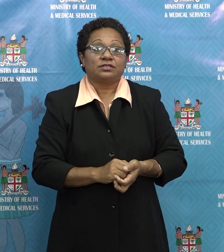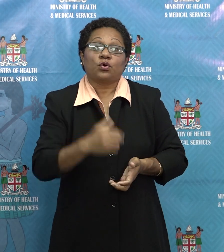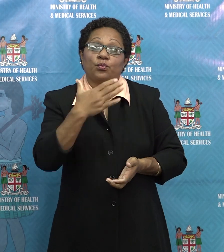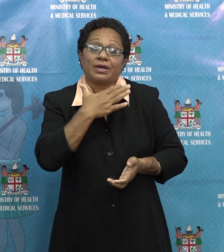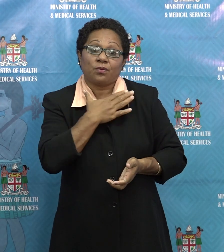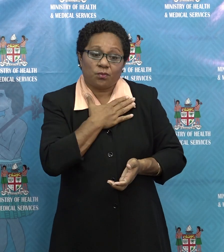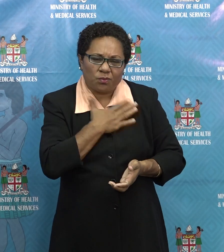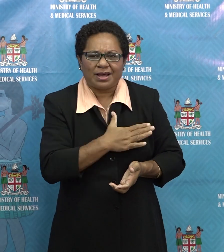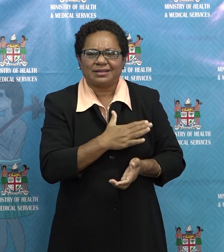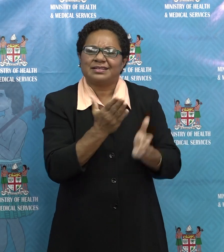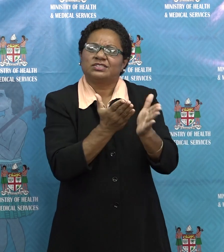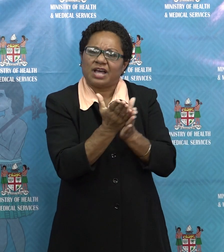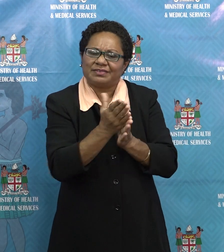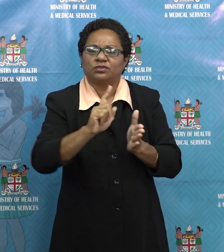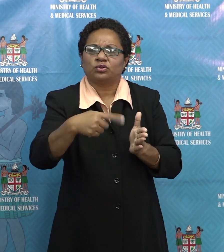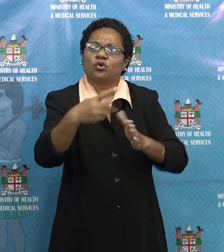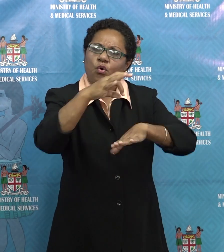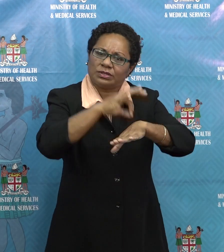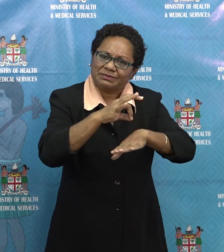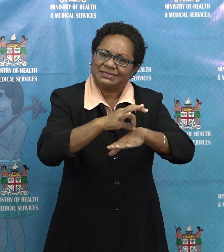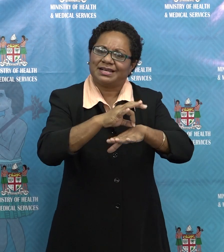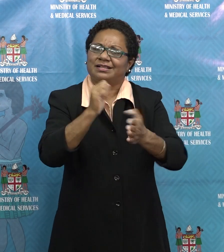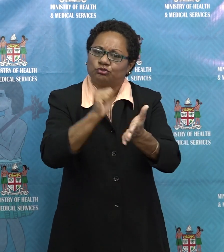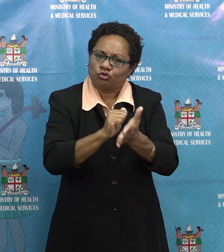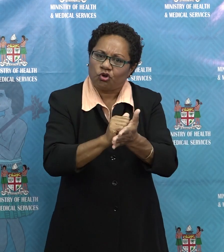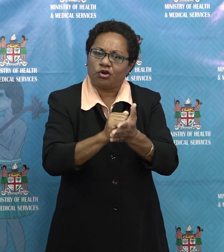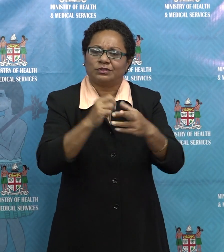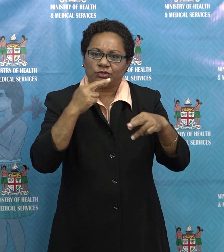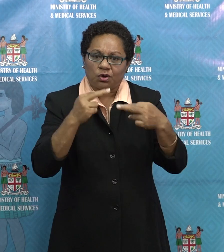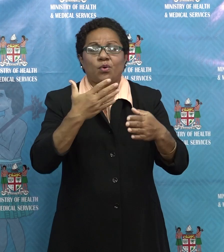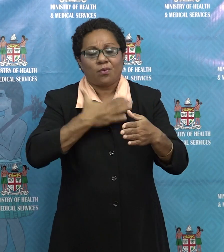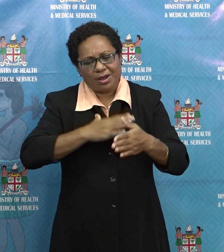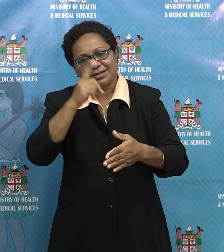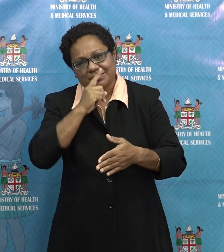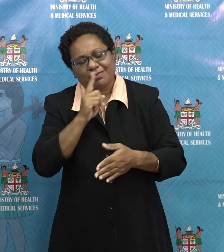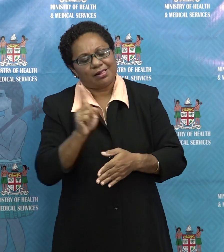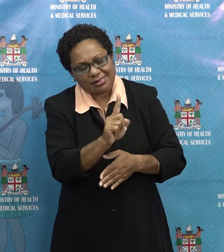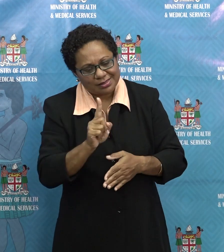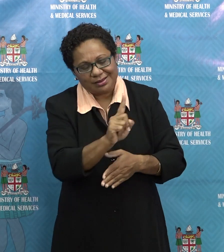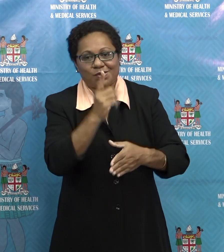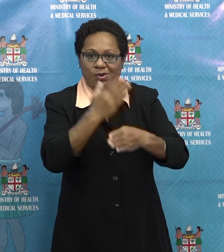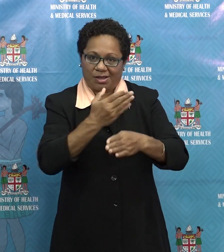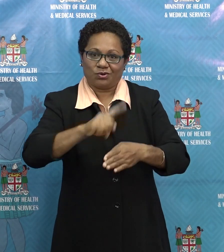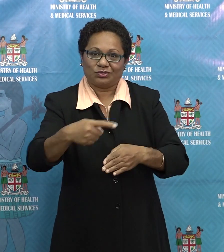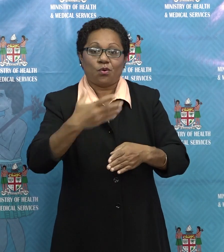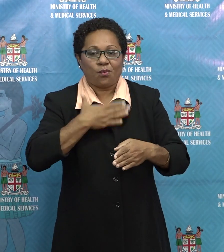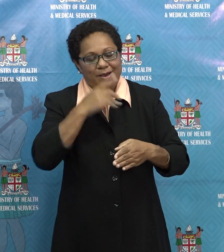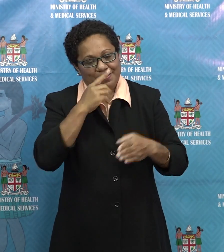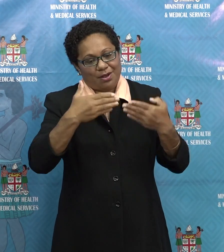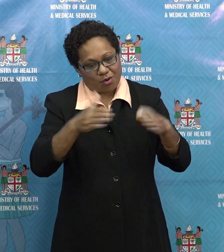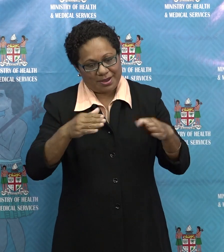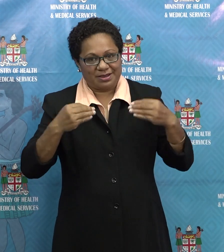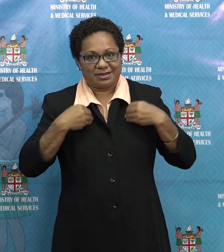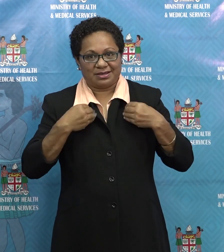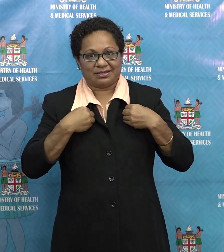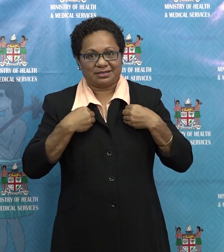services to continue, and we want as many people as possible to go to their jobs and open their business. We cannot expect our